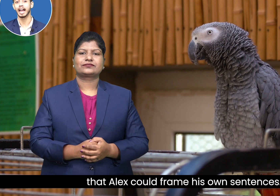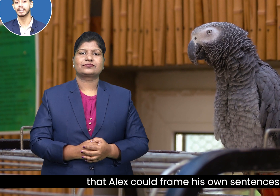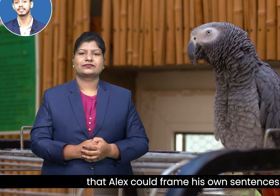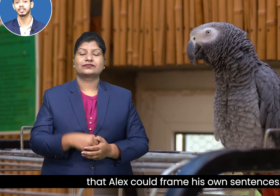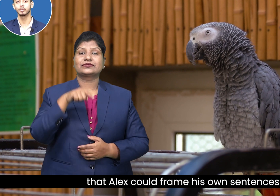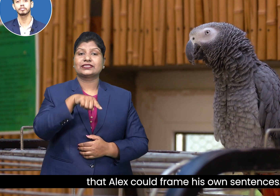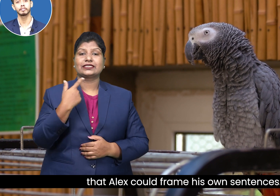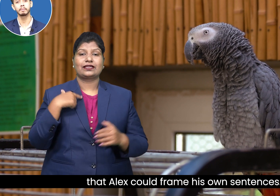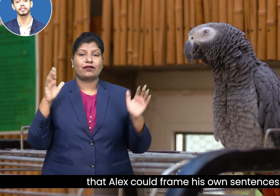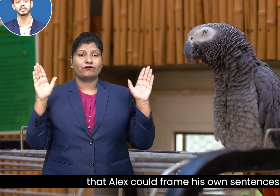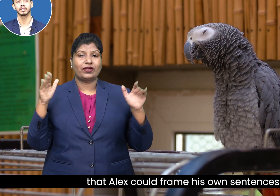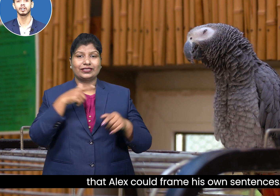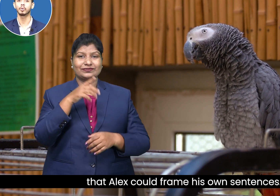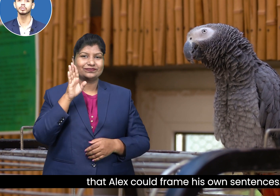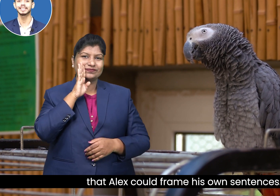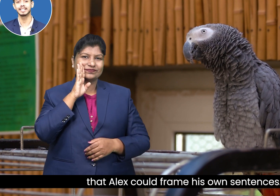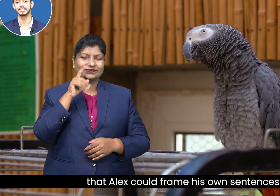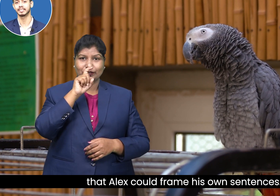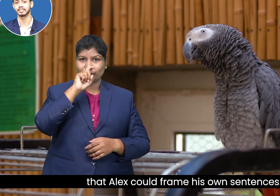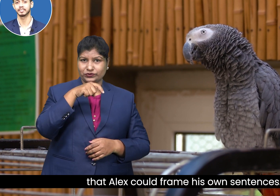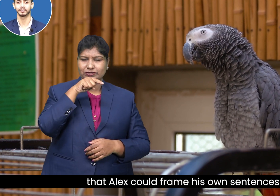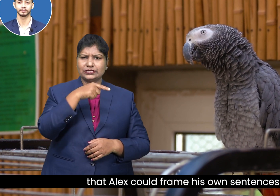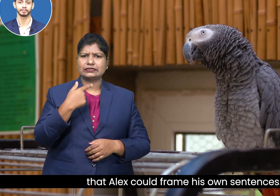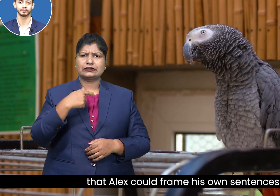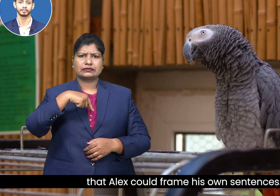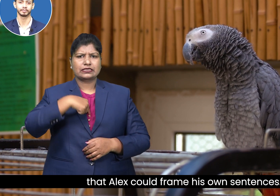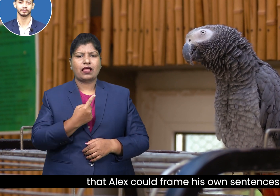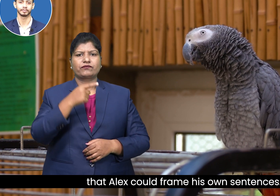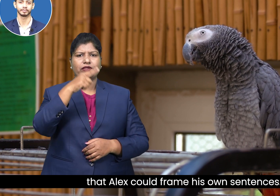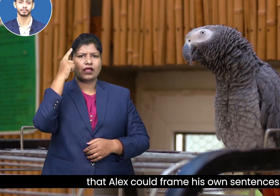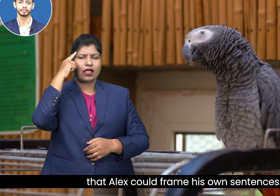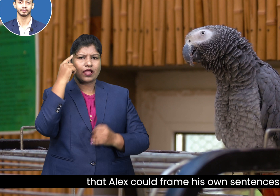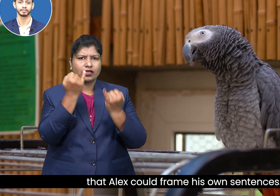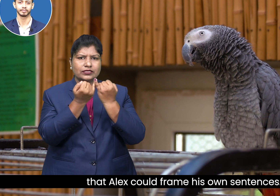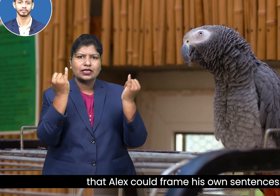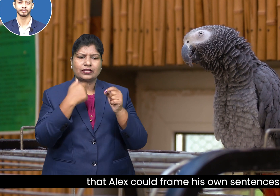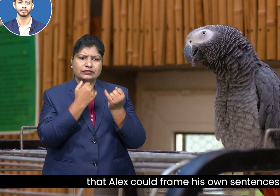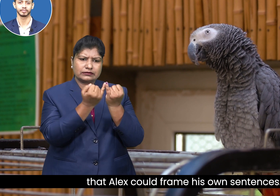that Alex could frame his own sentences.